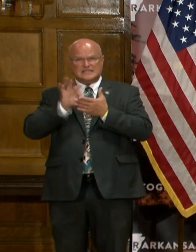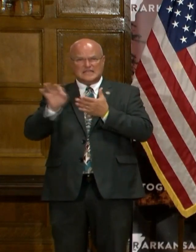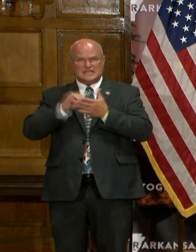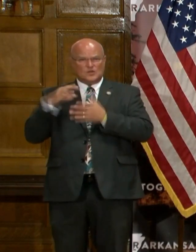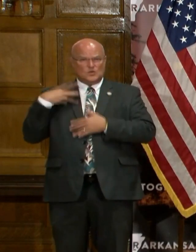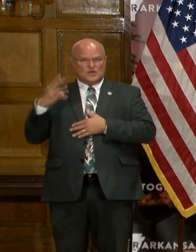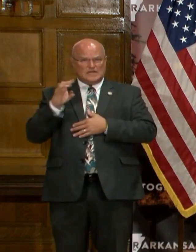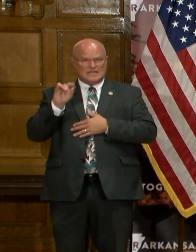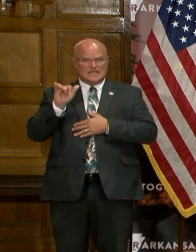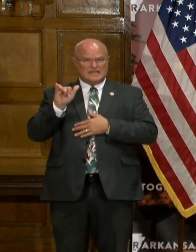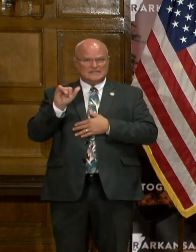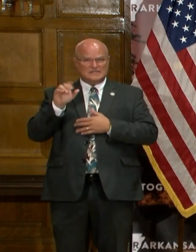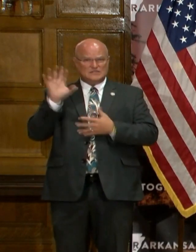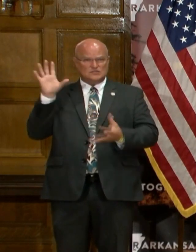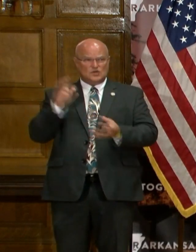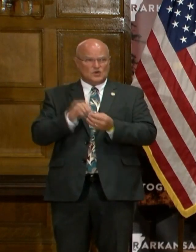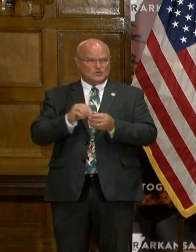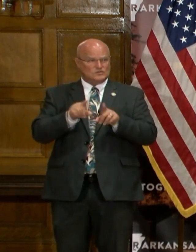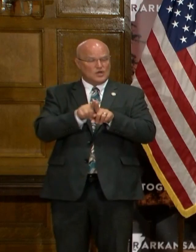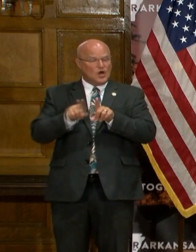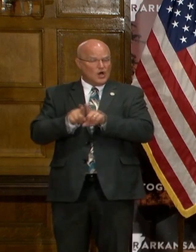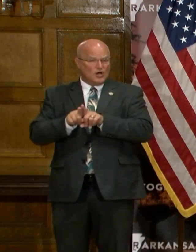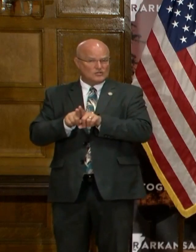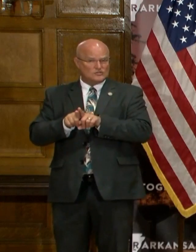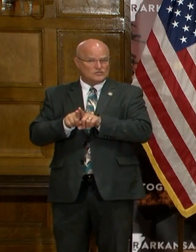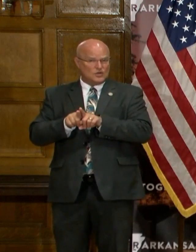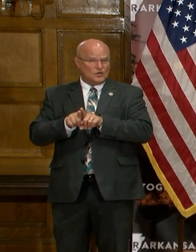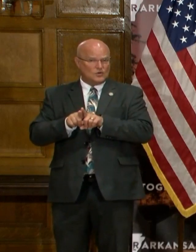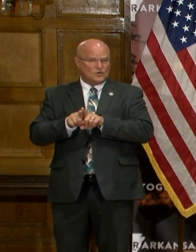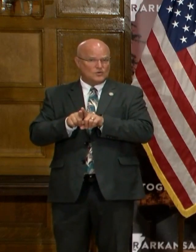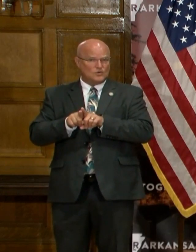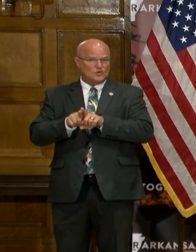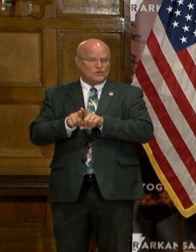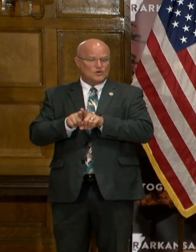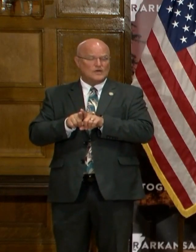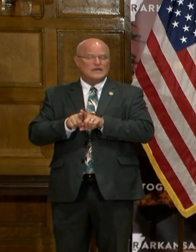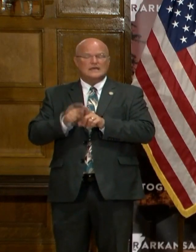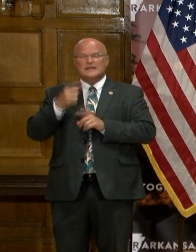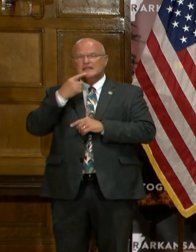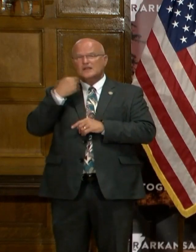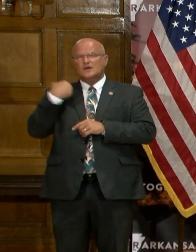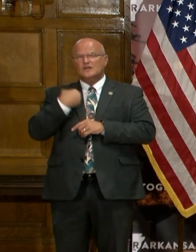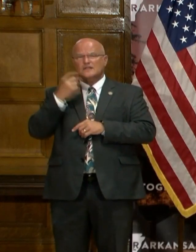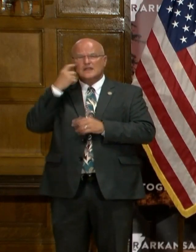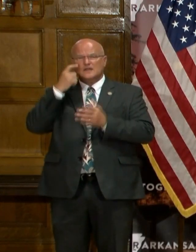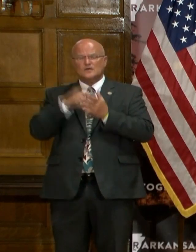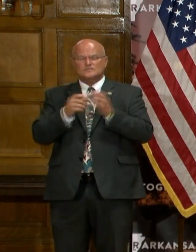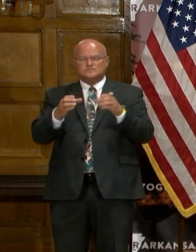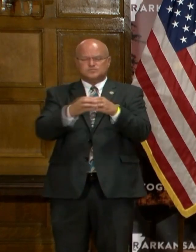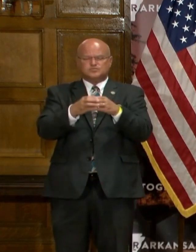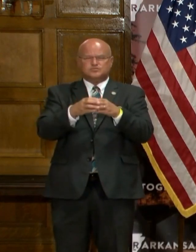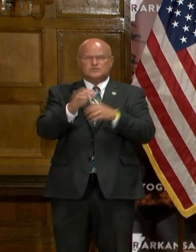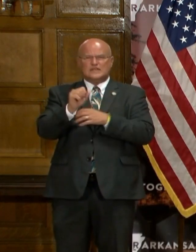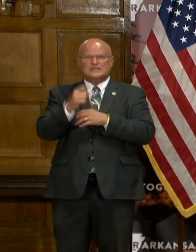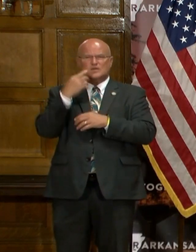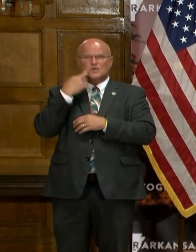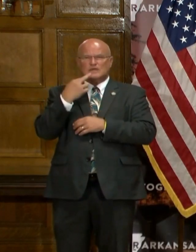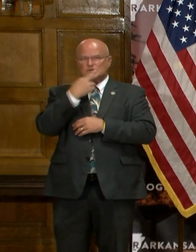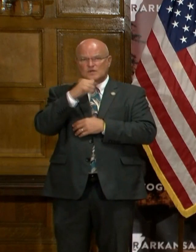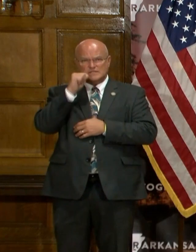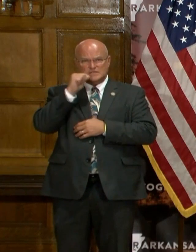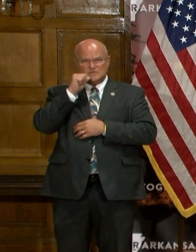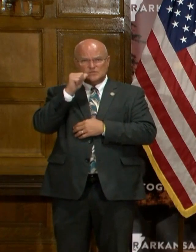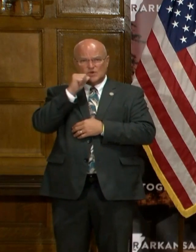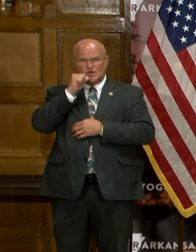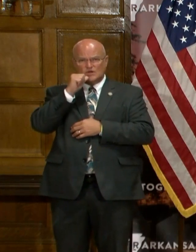Washington County totals. Also, Fayetteville health officials tell us they've noticed a cluster of cases linked to restaurants and bars